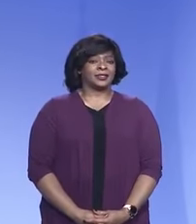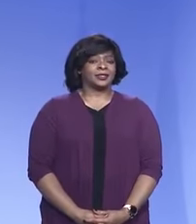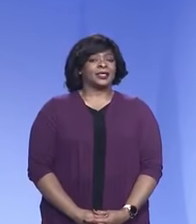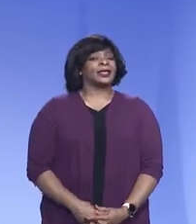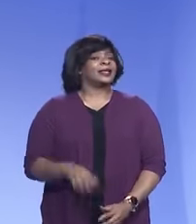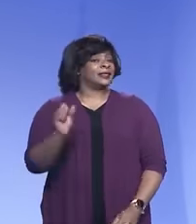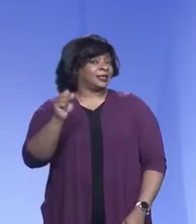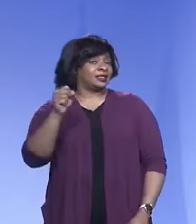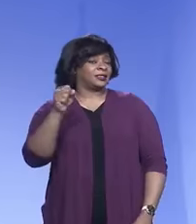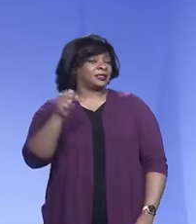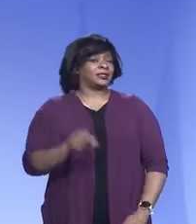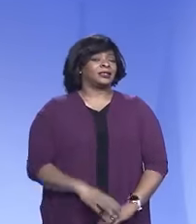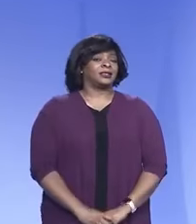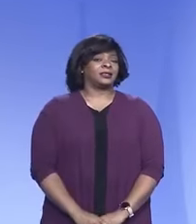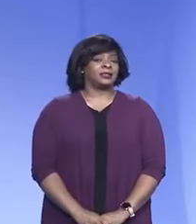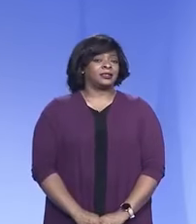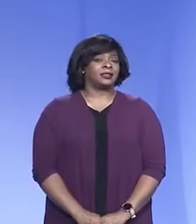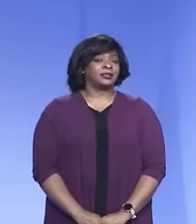Yes.